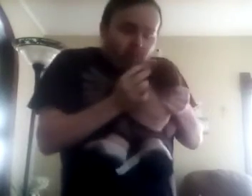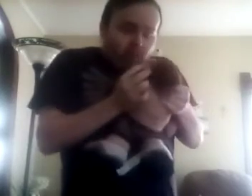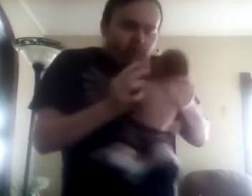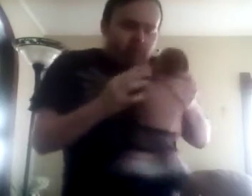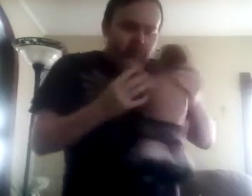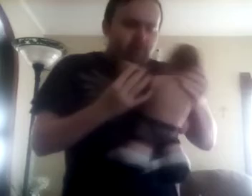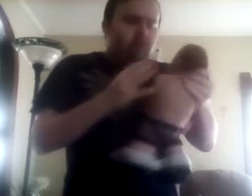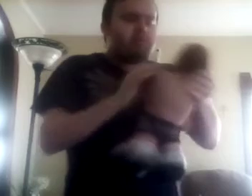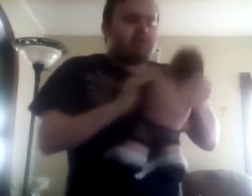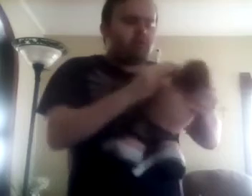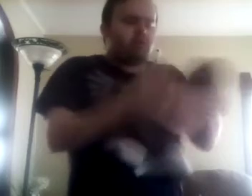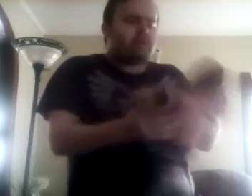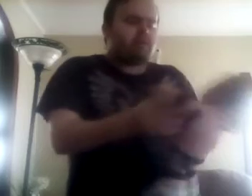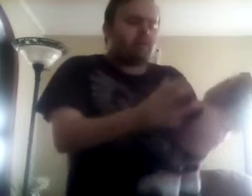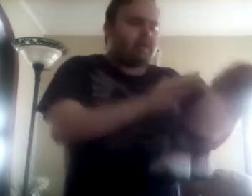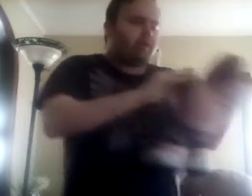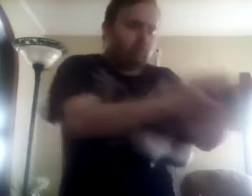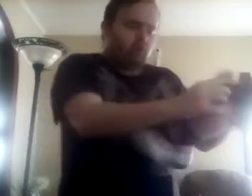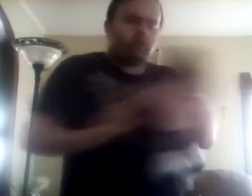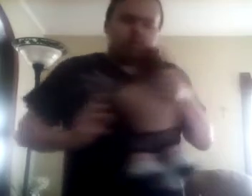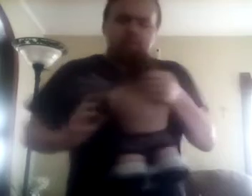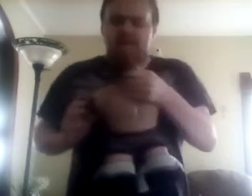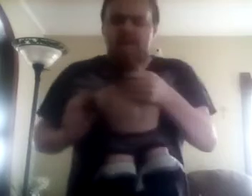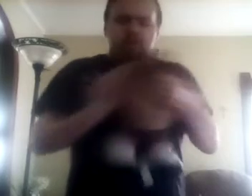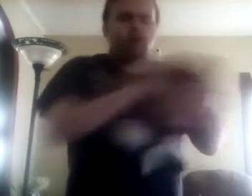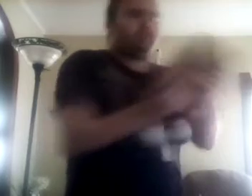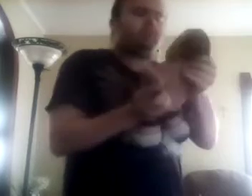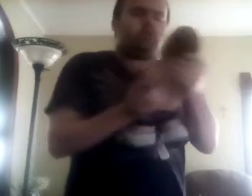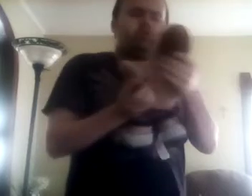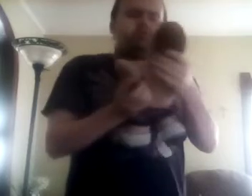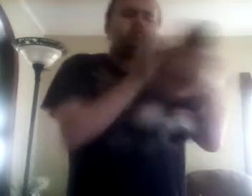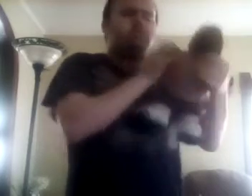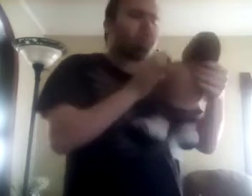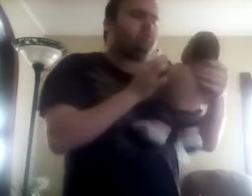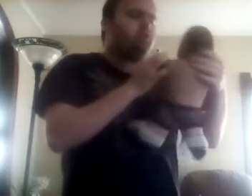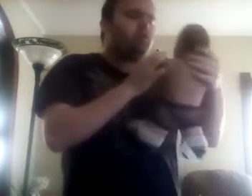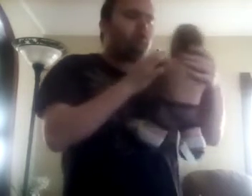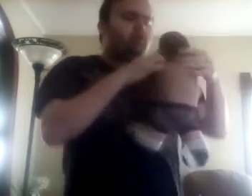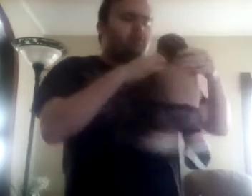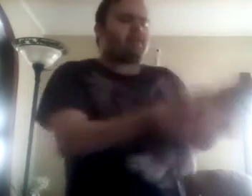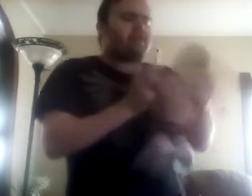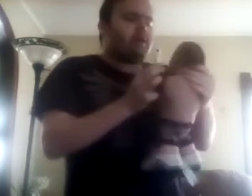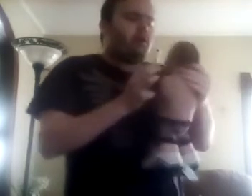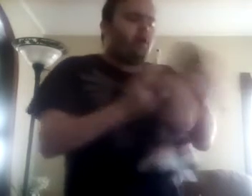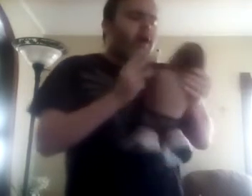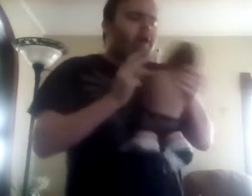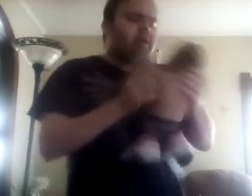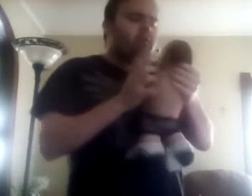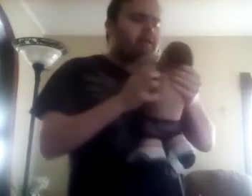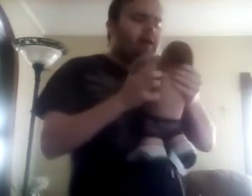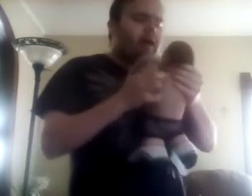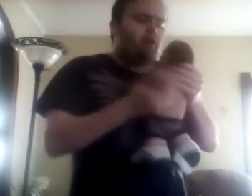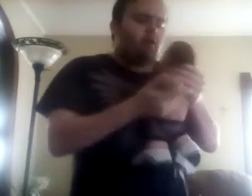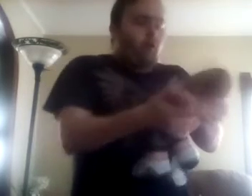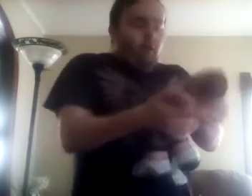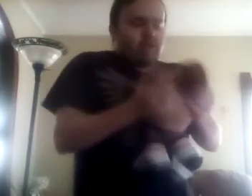going. WWE going kikiwaka. Oh, the WWE. All those shows, all two shows. Oh, the beat there. Oh, kikiwaka. Oh,